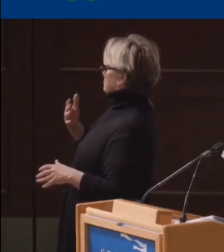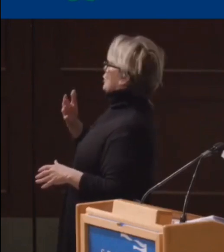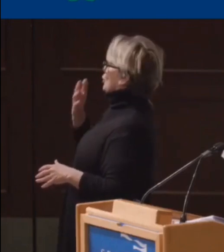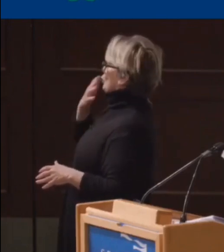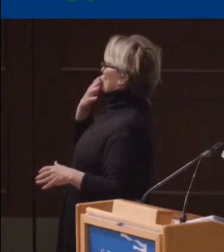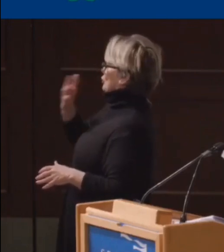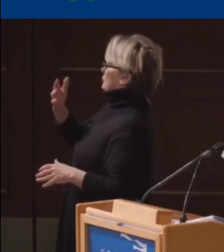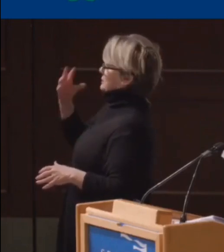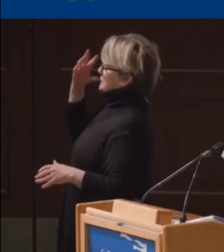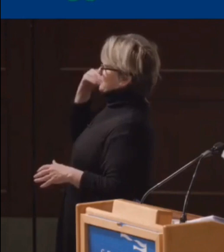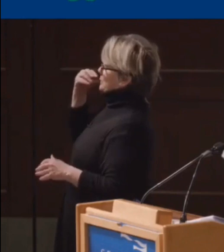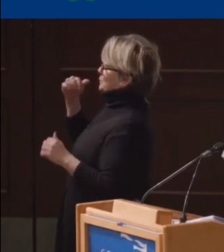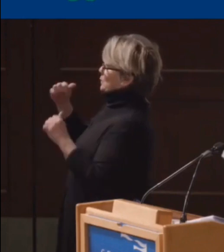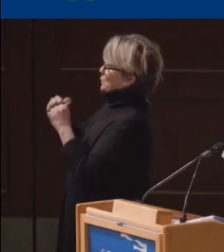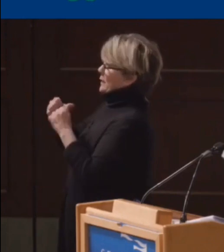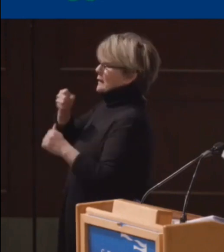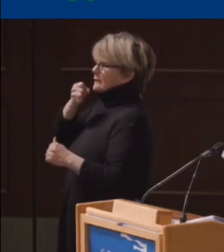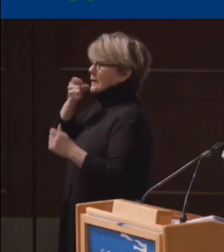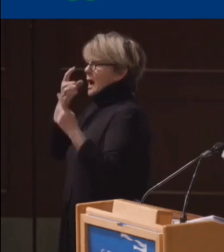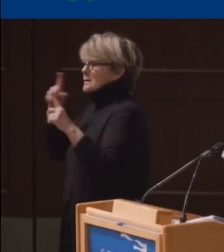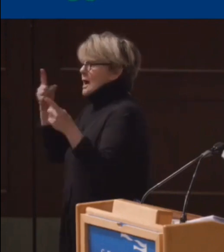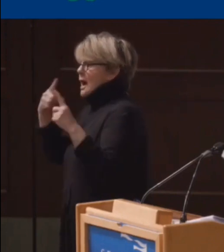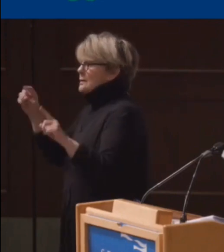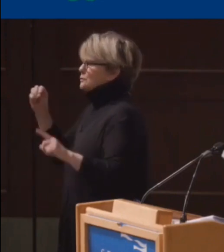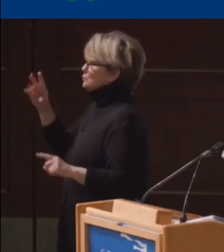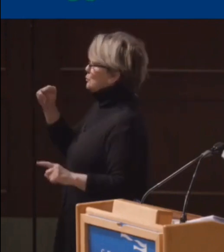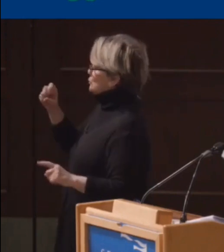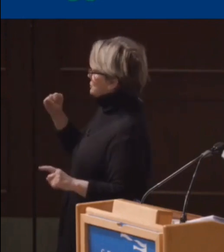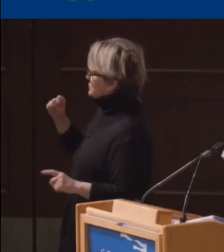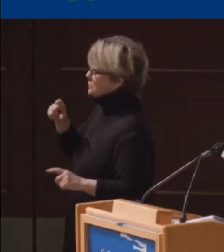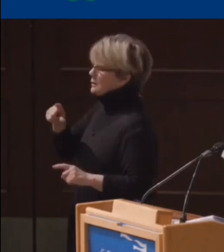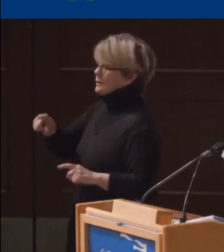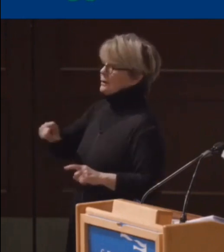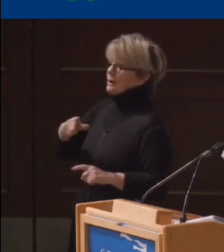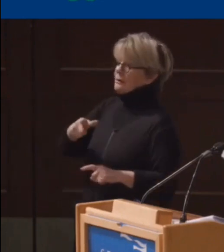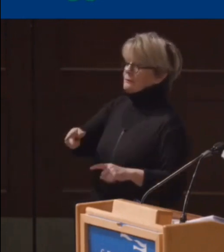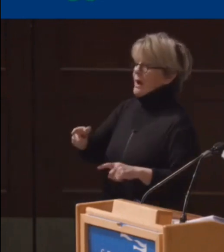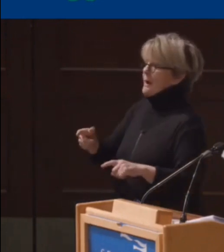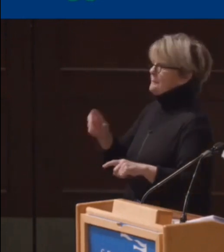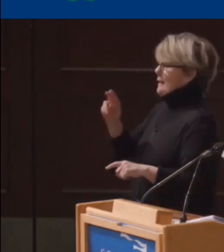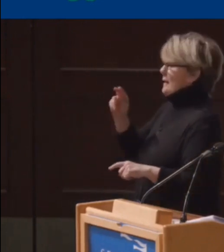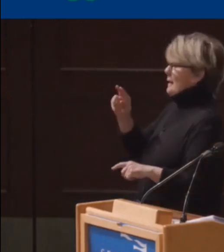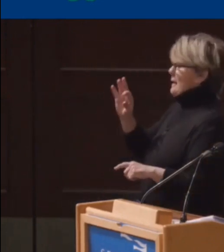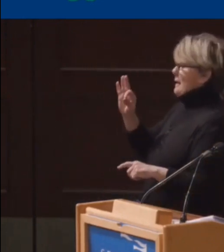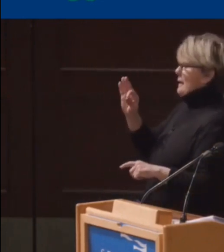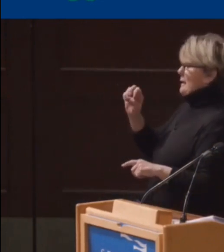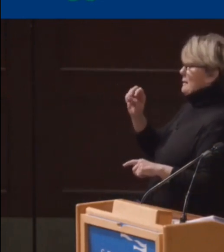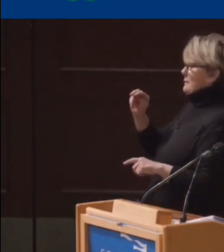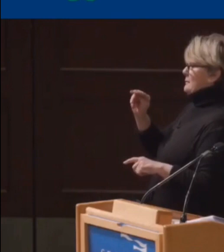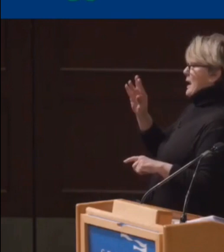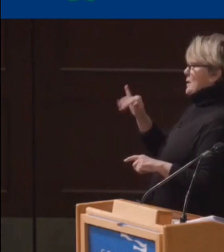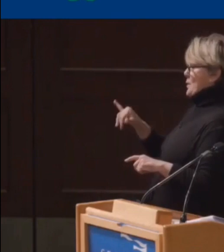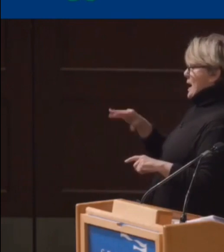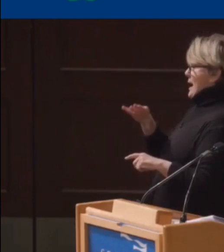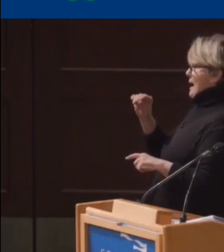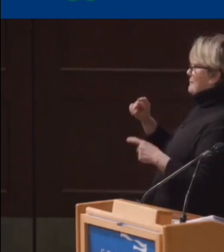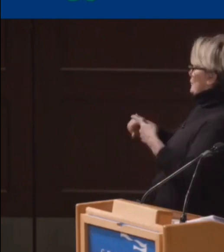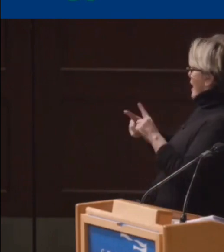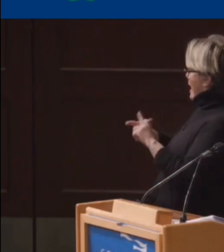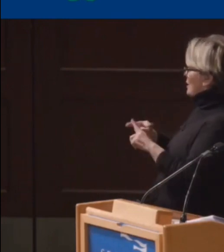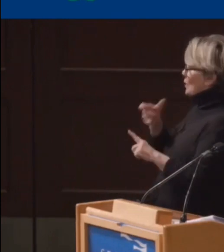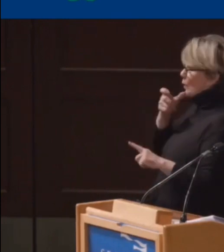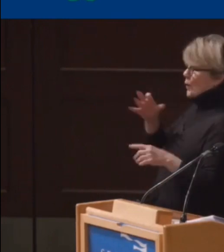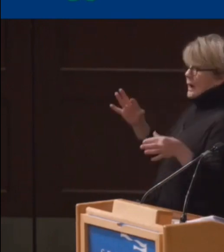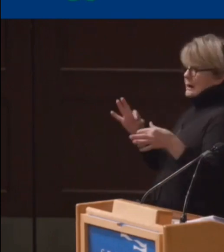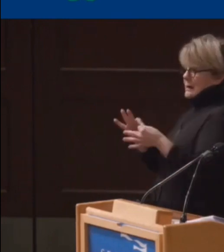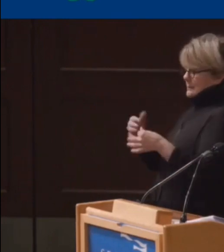experiences. I have been really lucky to have a lot of support from family and friends who have connected me with professionals in